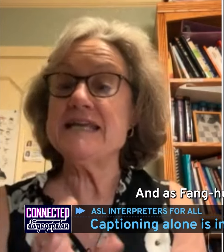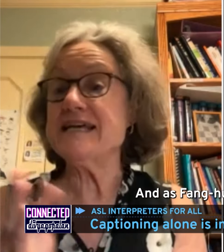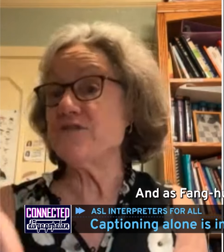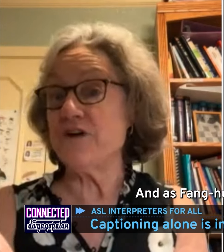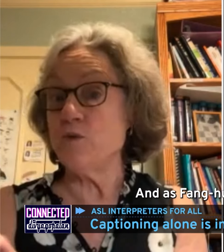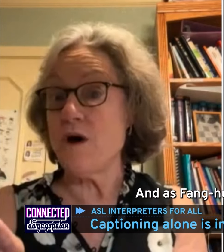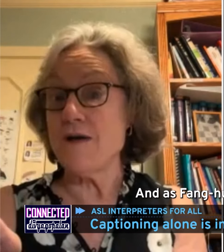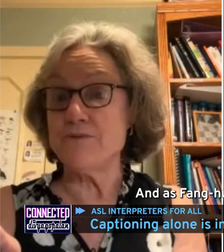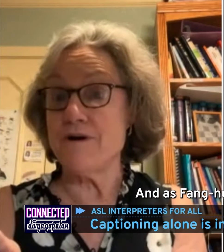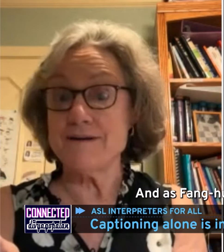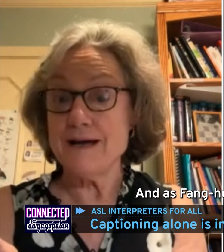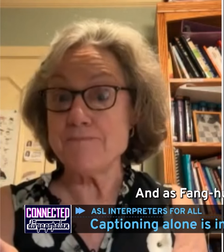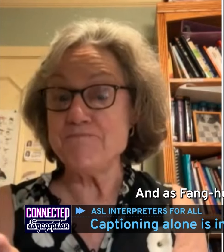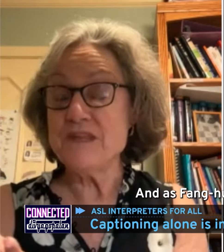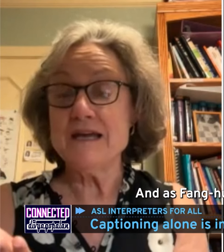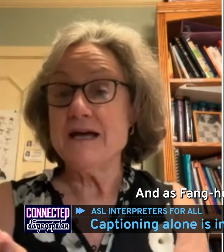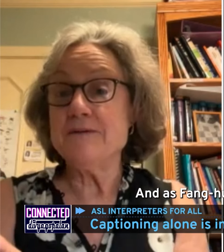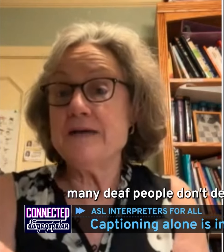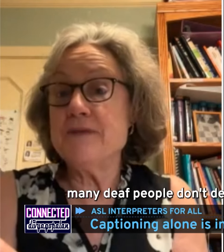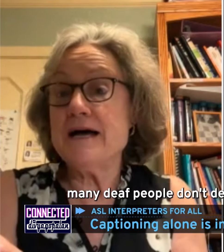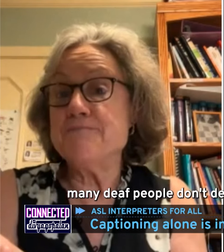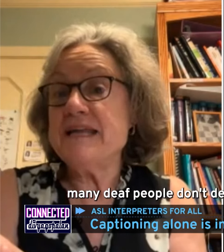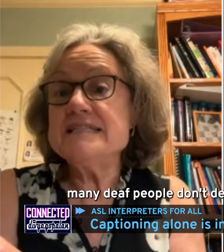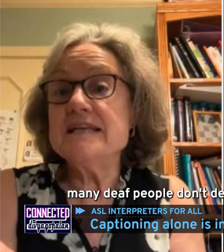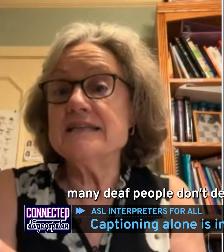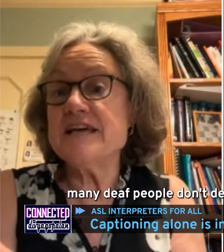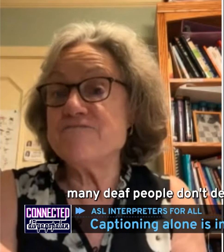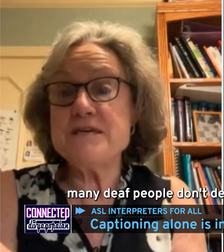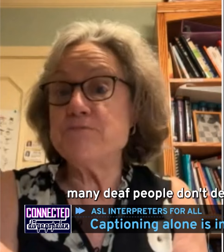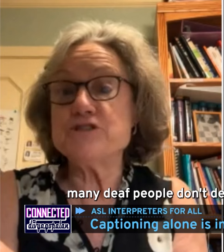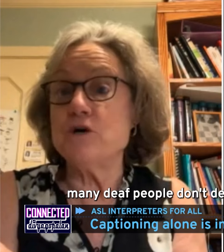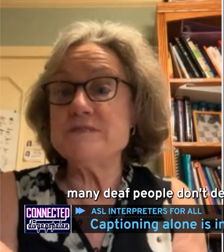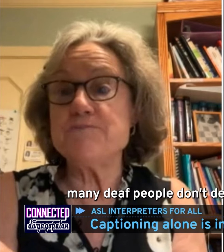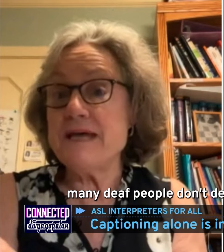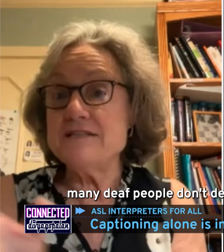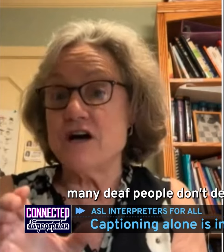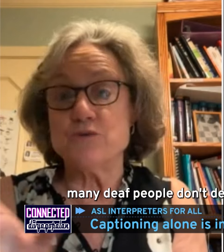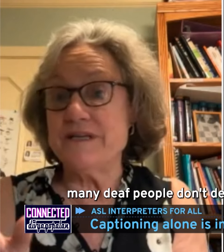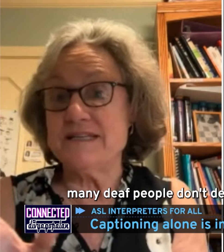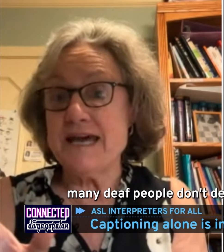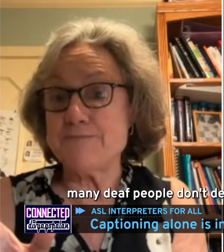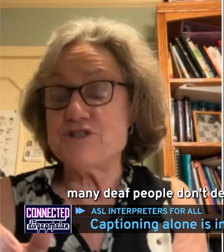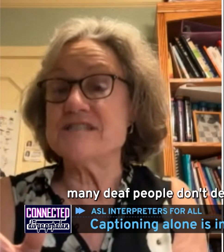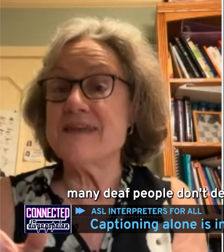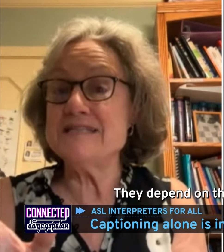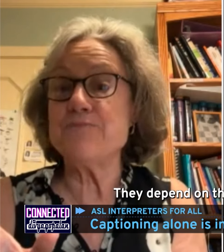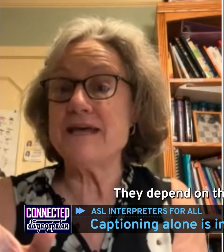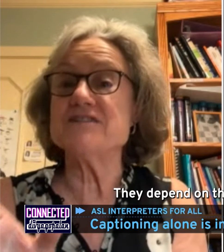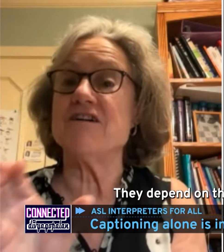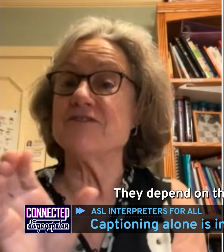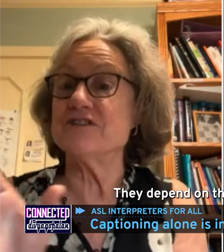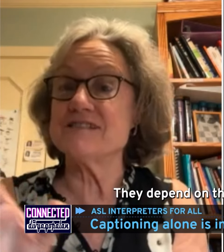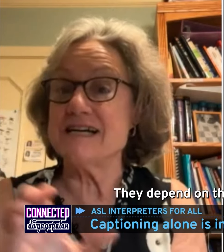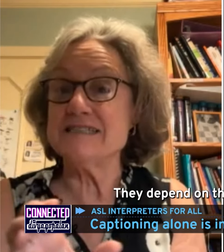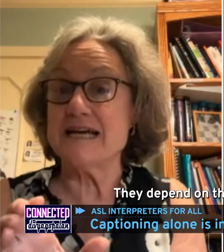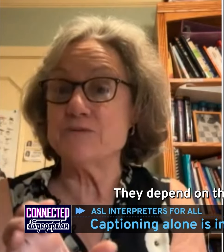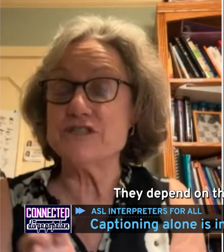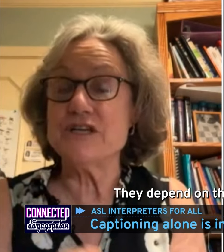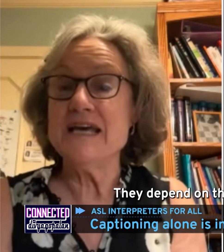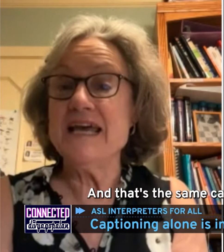as Fang-huai brought up, many deaf people don't depend on written captions. They depend on their sign language. And